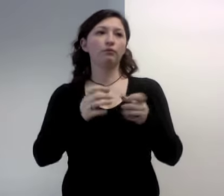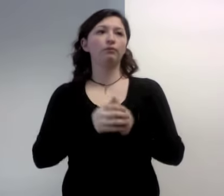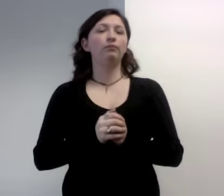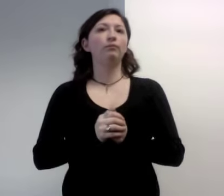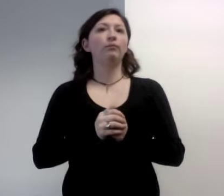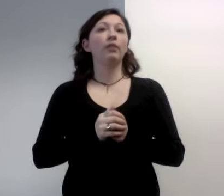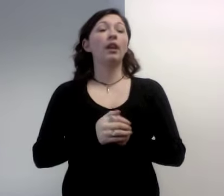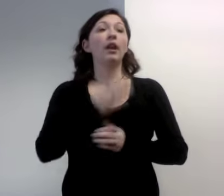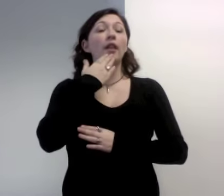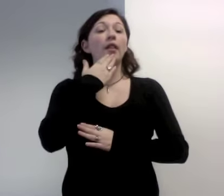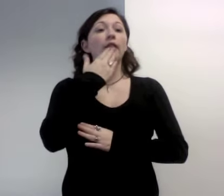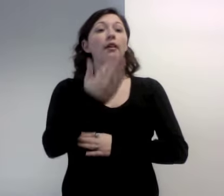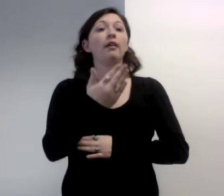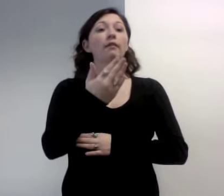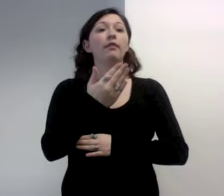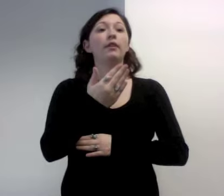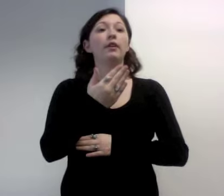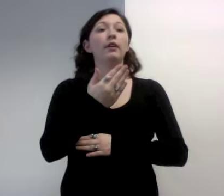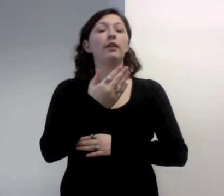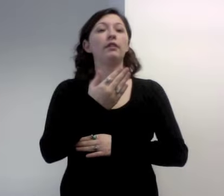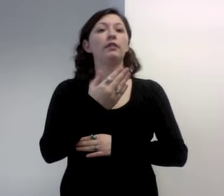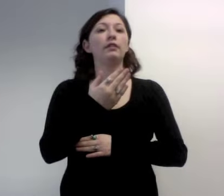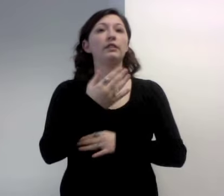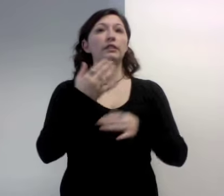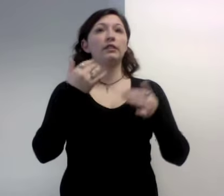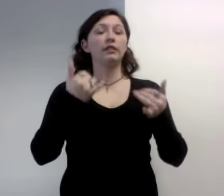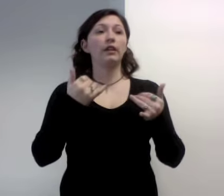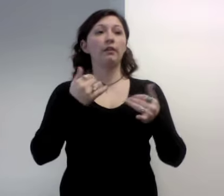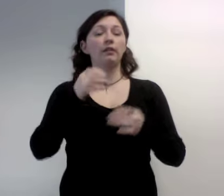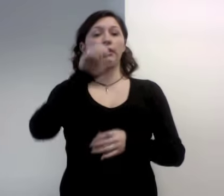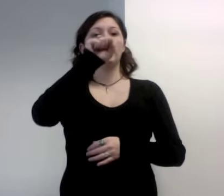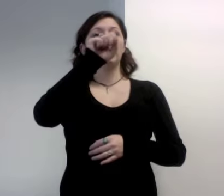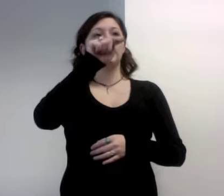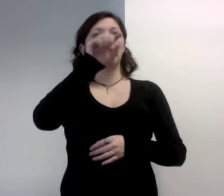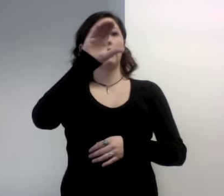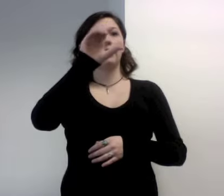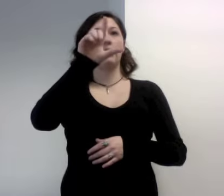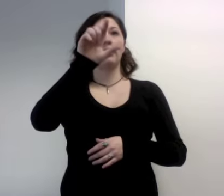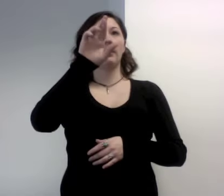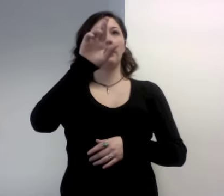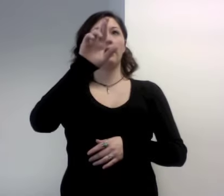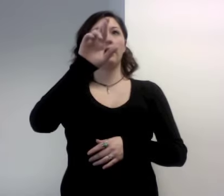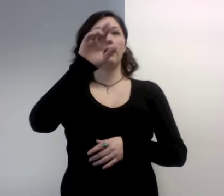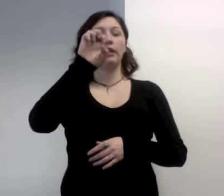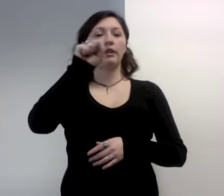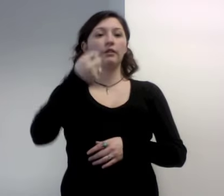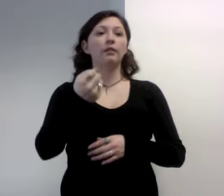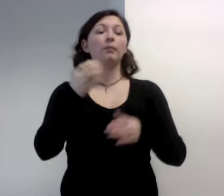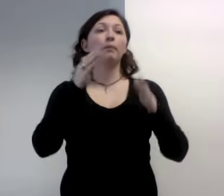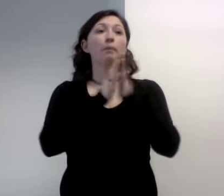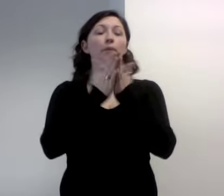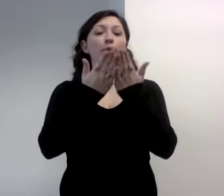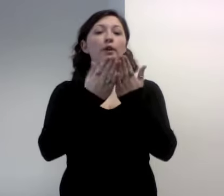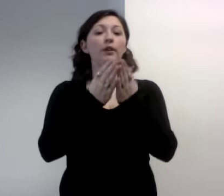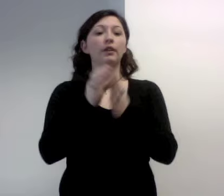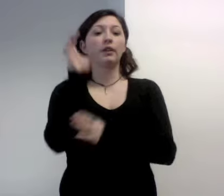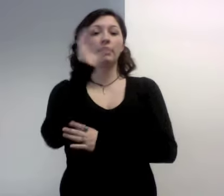Thankfully to Upton Sinclair's book, the Meat Inspection Act and the Pure Food and Drug Act